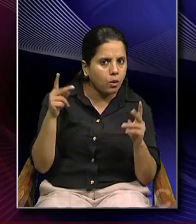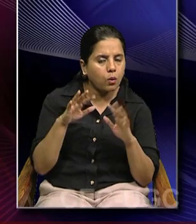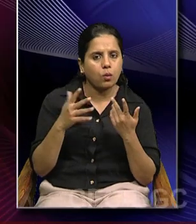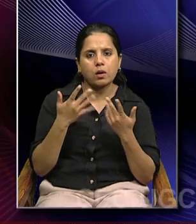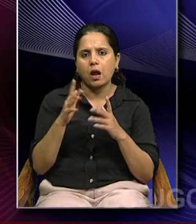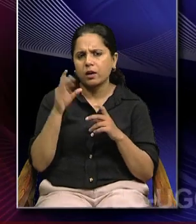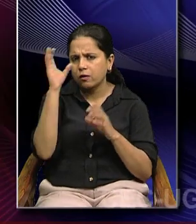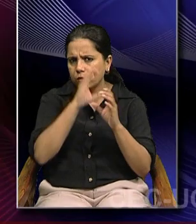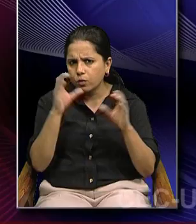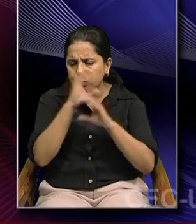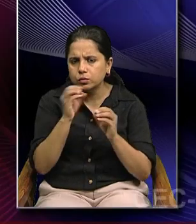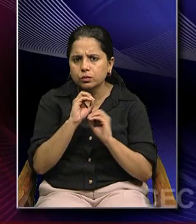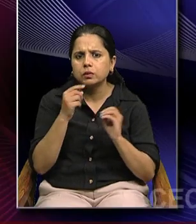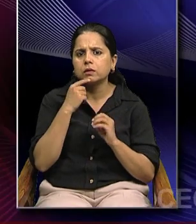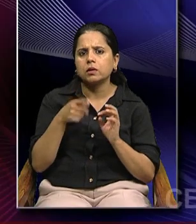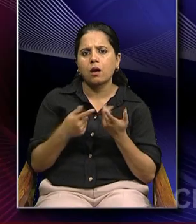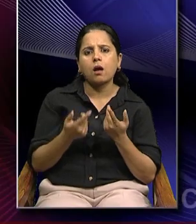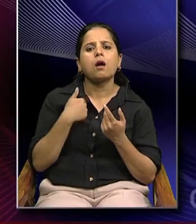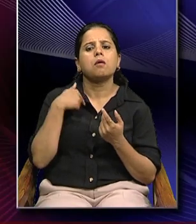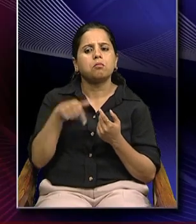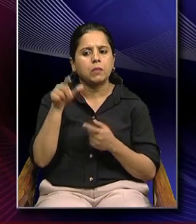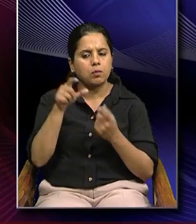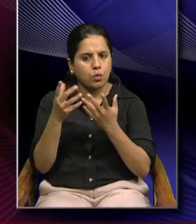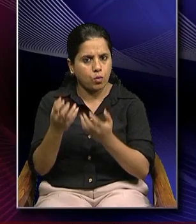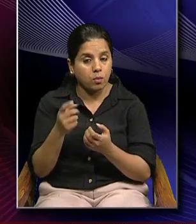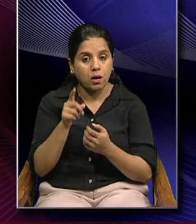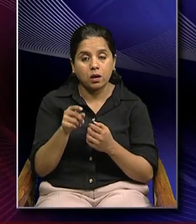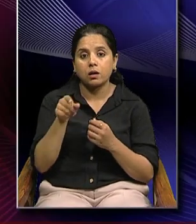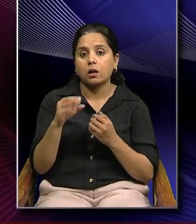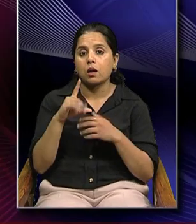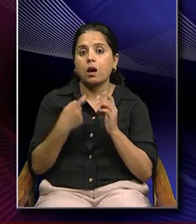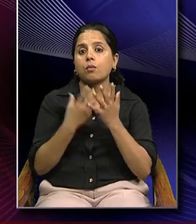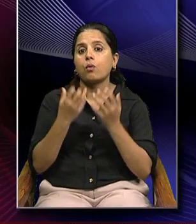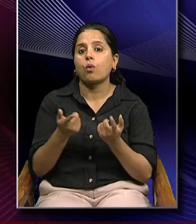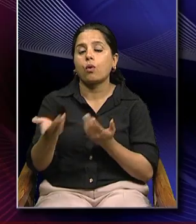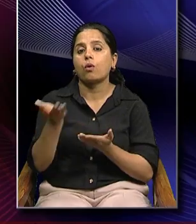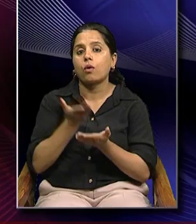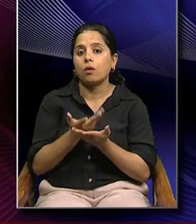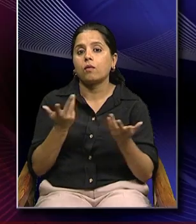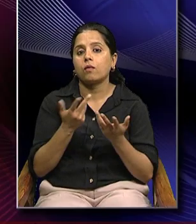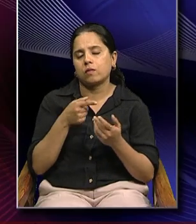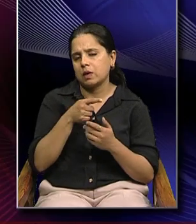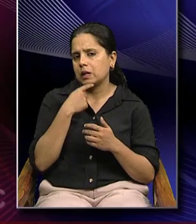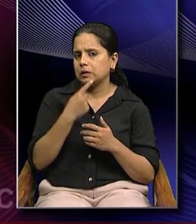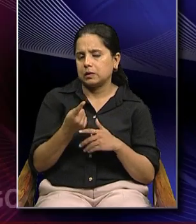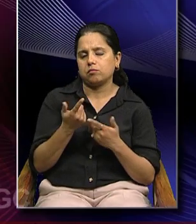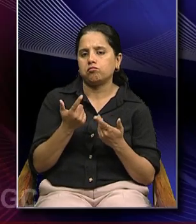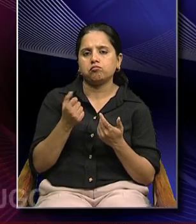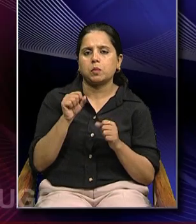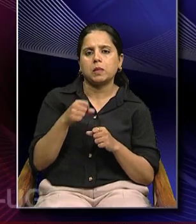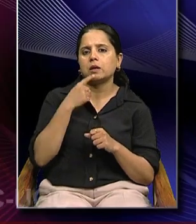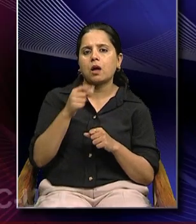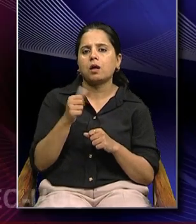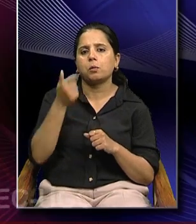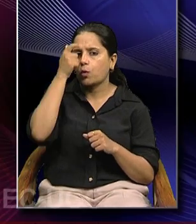of confusion with regards to customers need, because what customer want, if you are offering, of course there is no